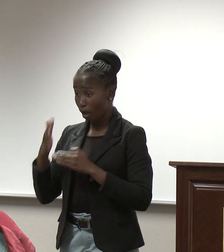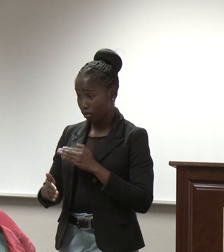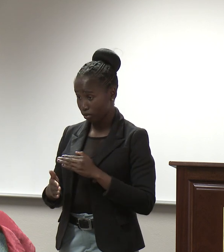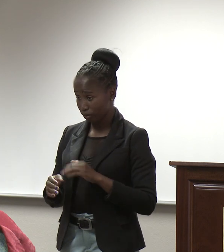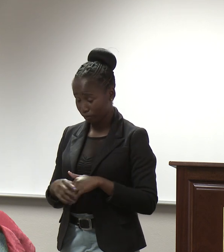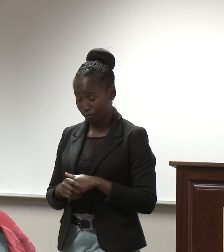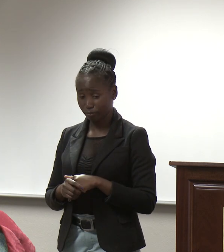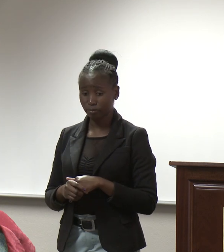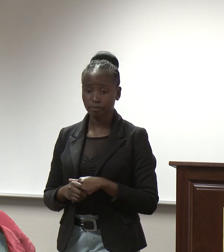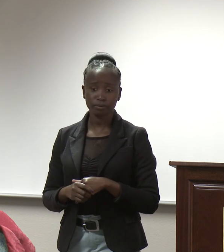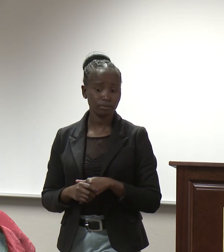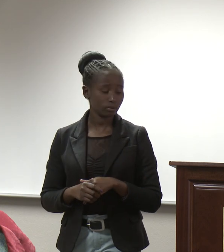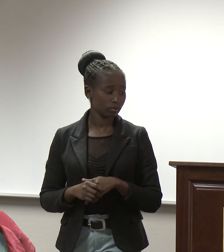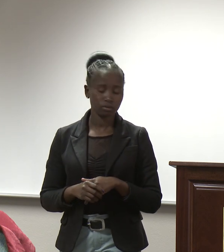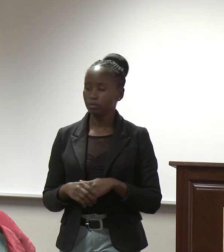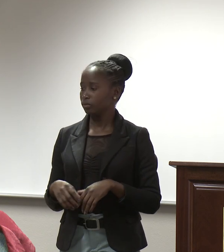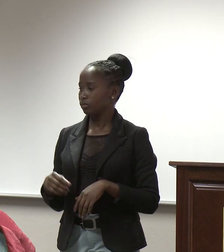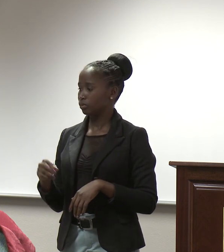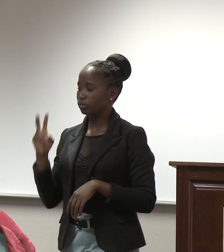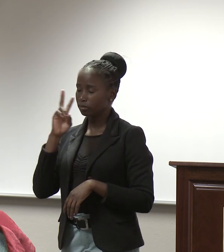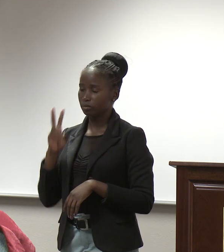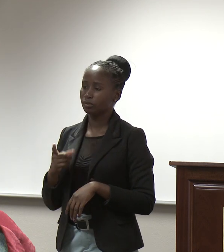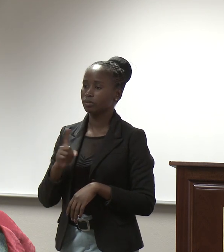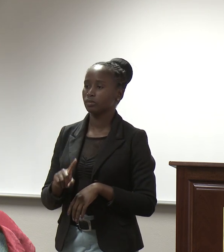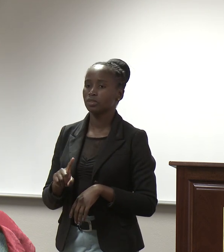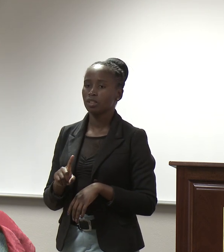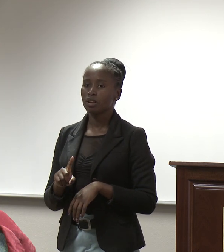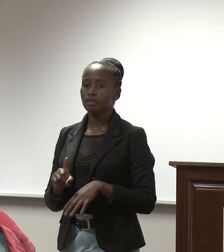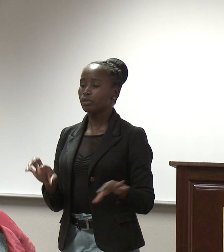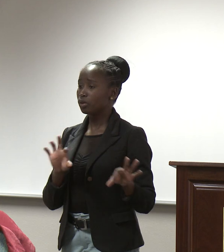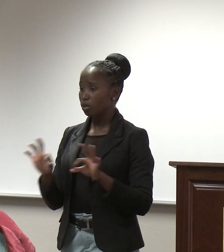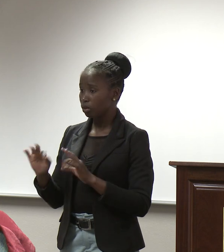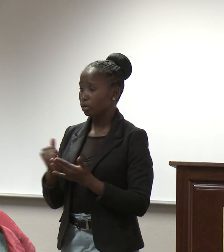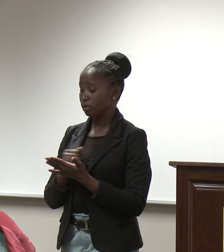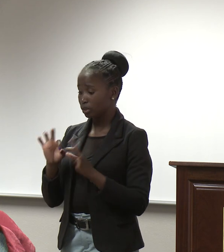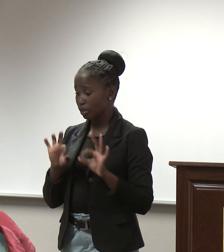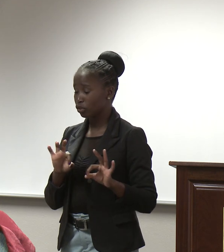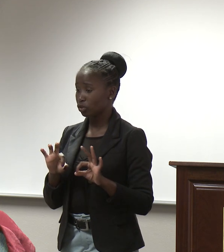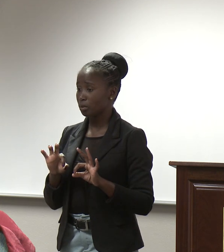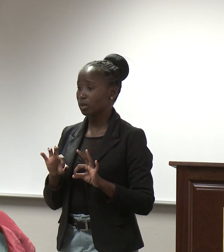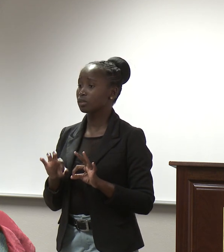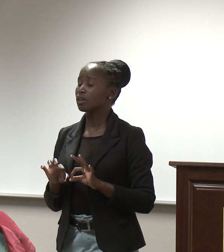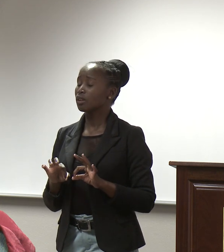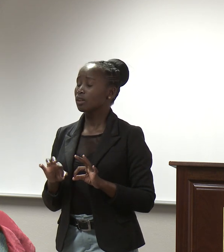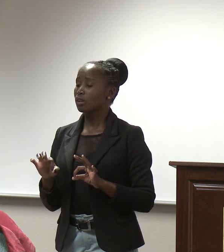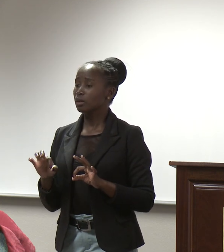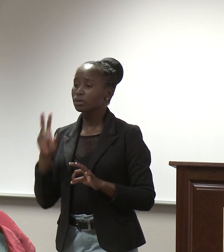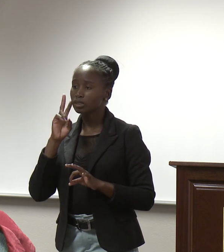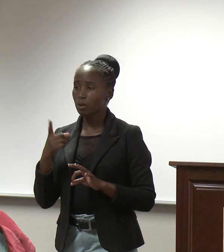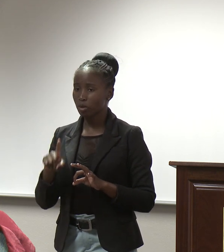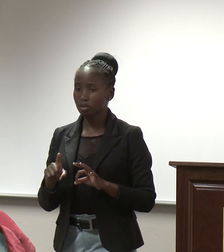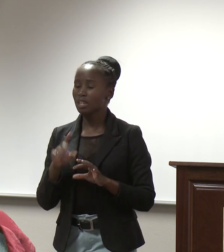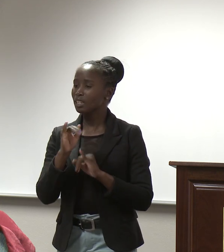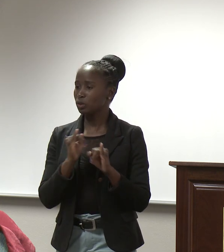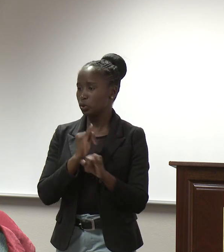is that, side by side with legitimacy and the hegemony crisis, we had also an institutional